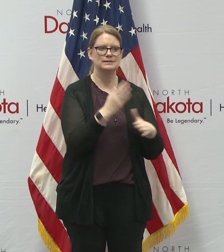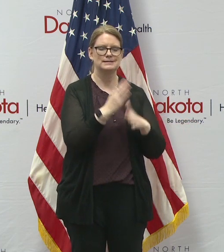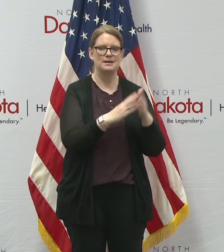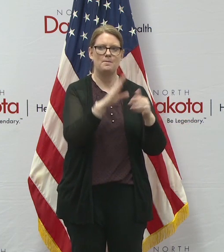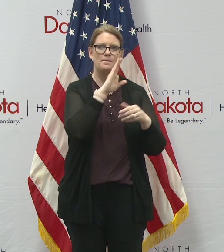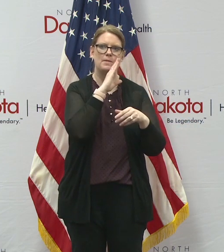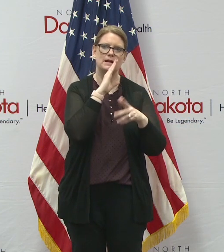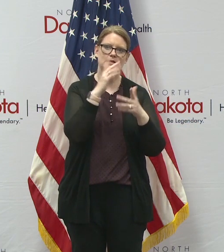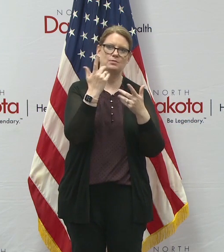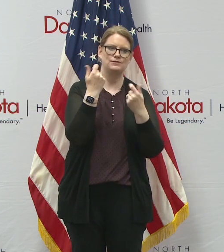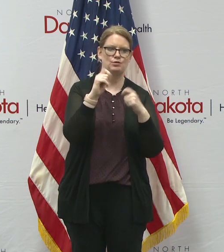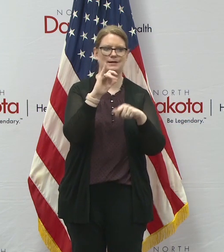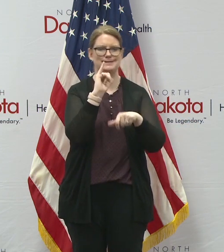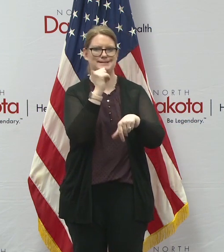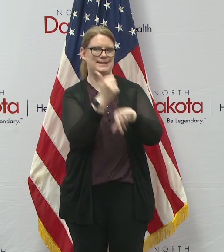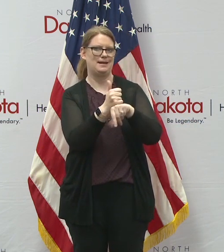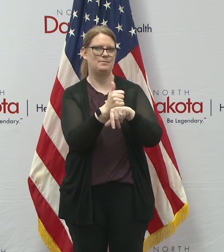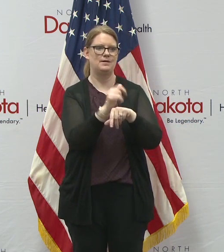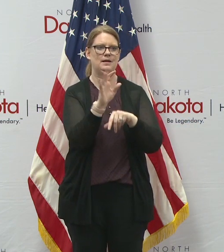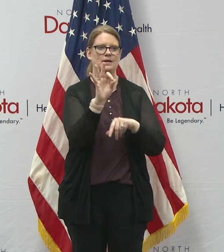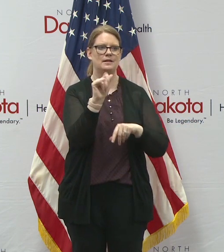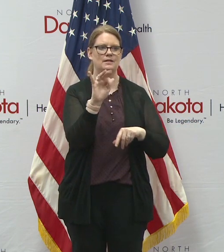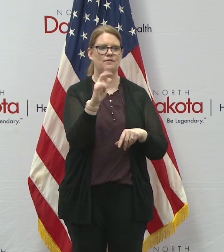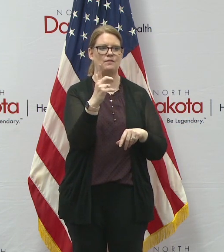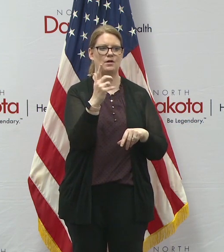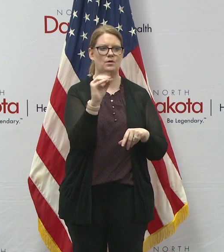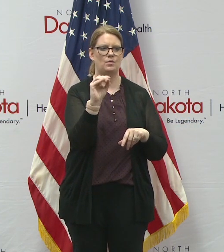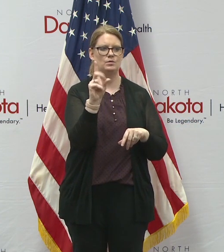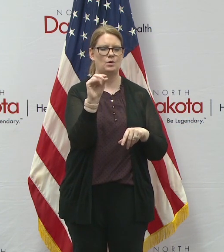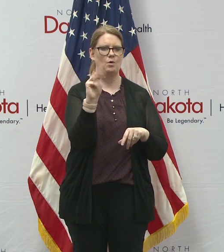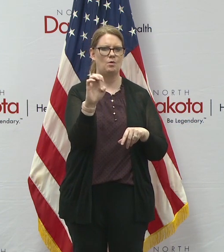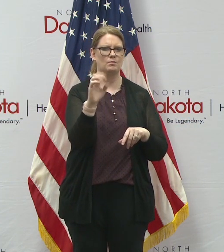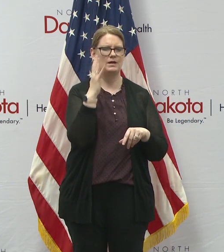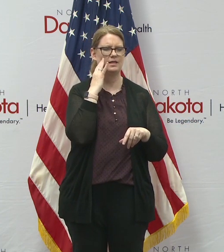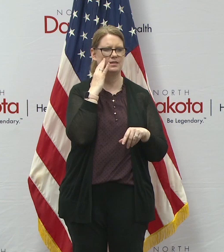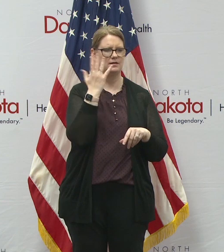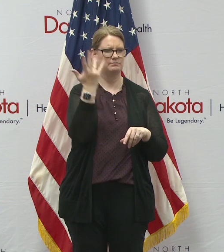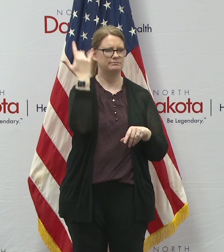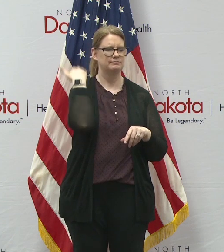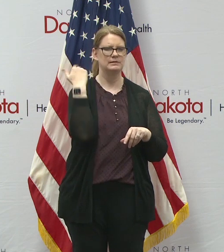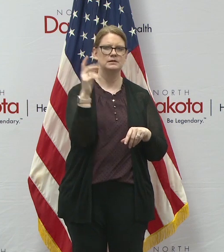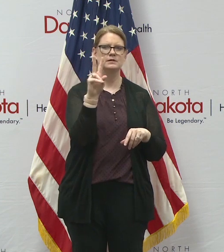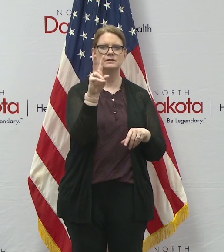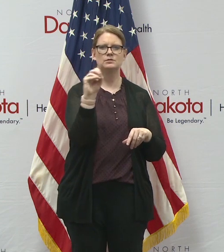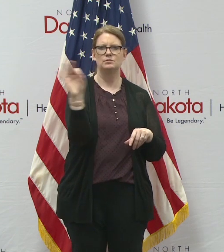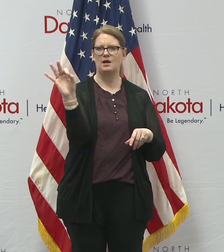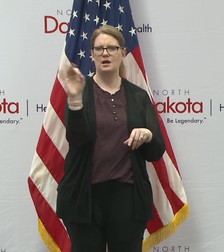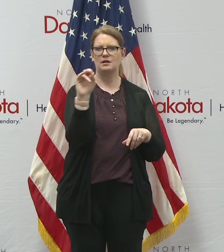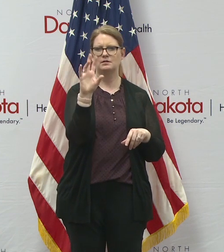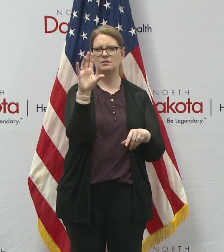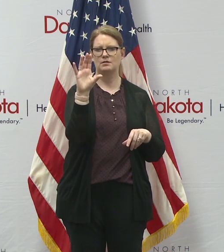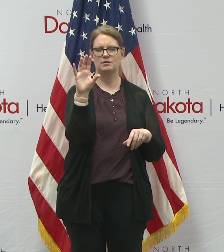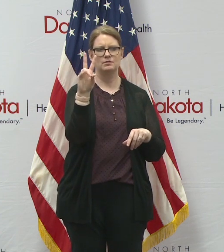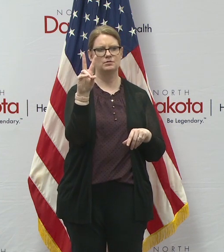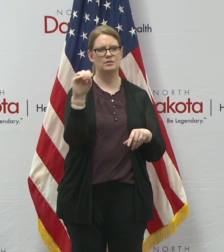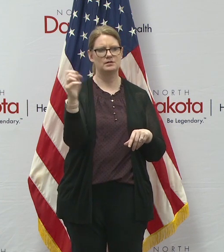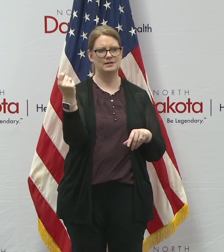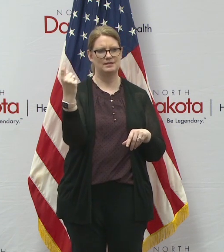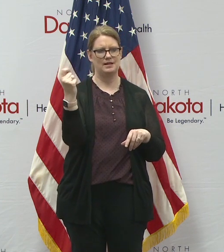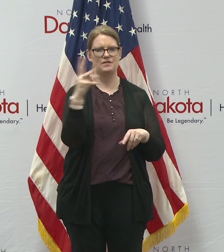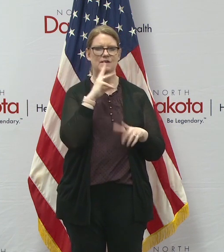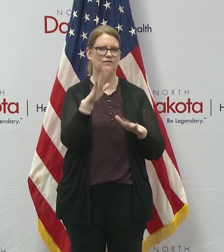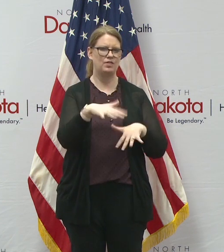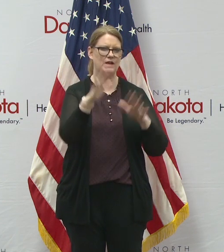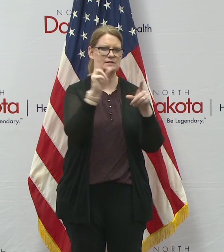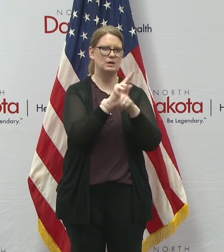Dome because that's been used as a facility, I think back during the 09 or 011 floods has been used, but